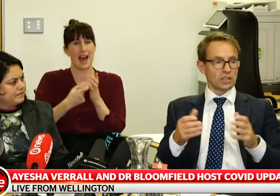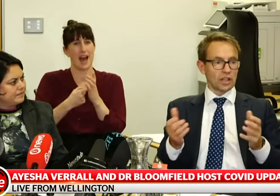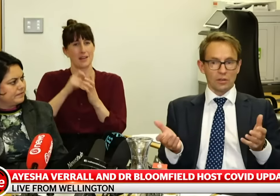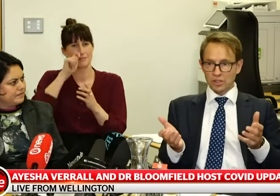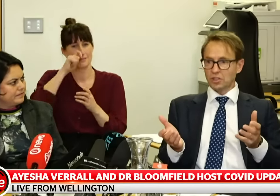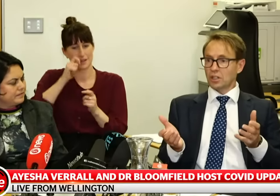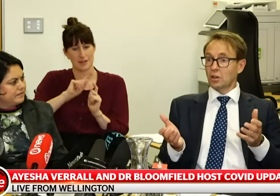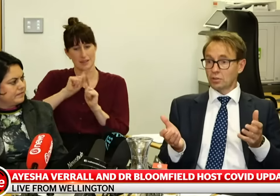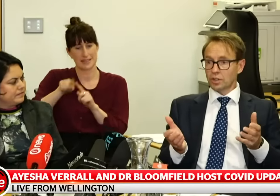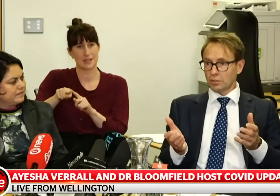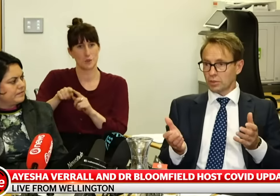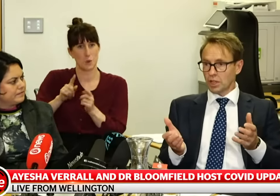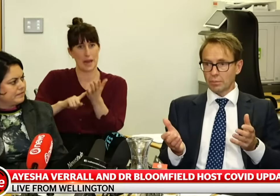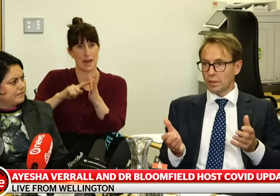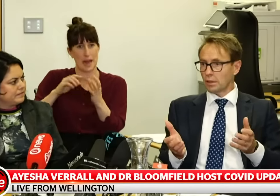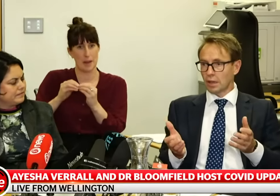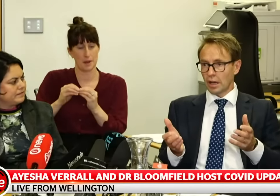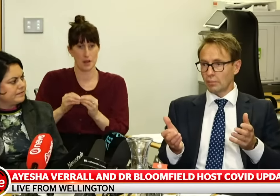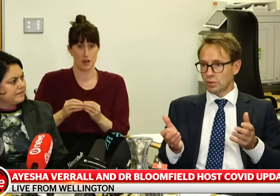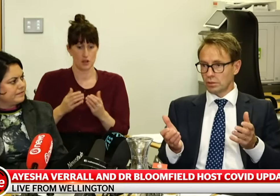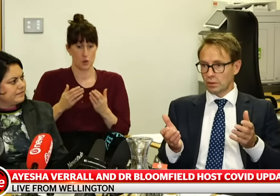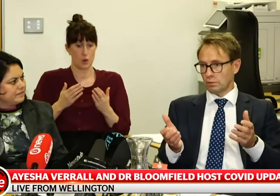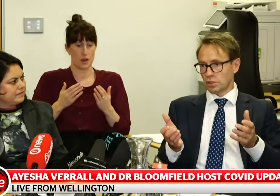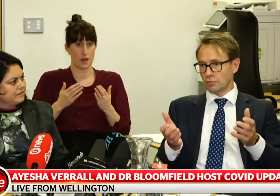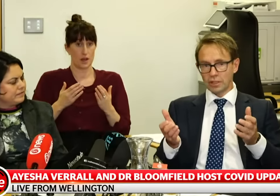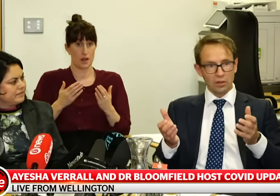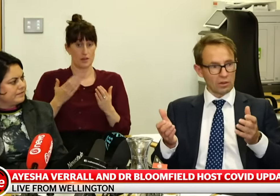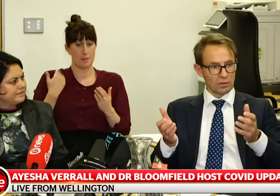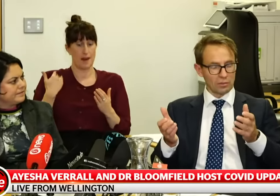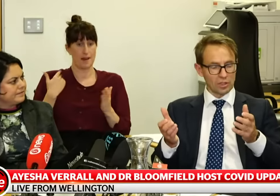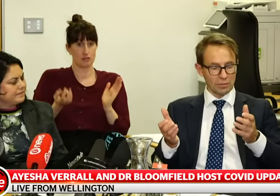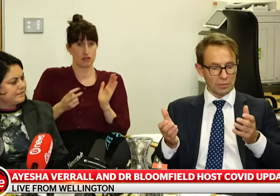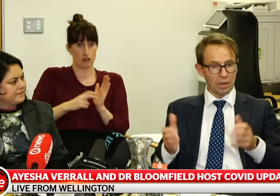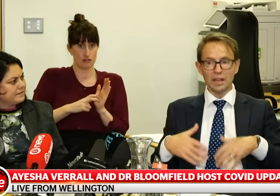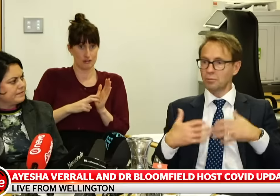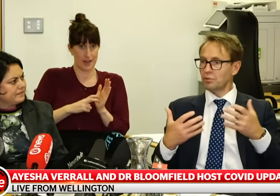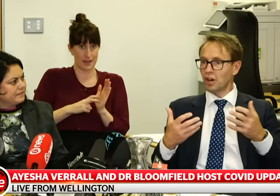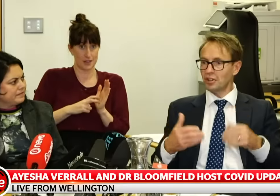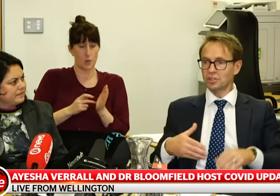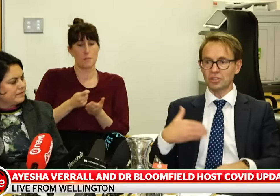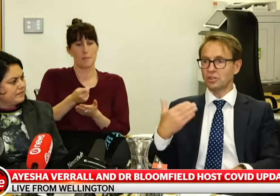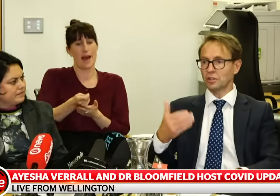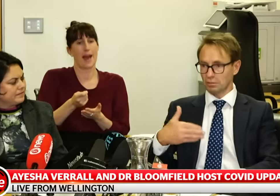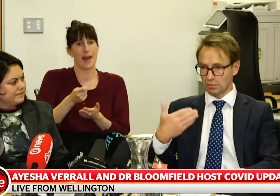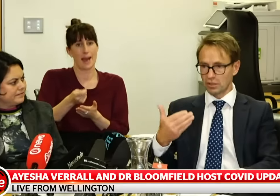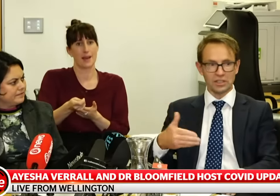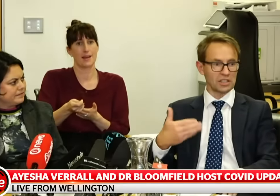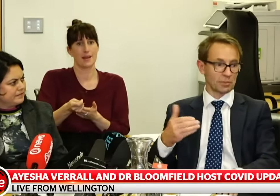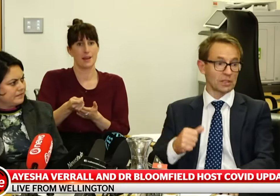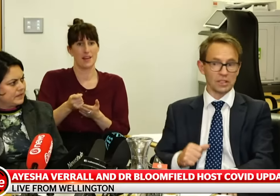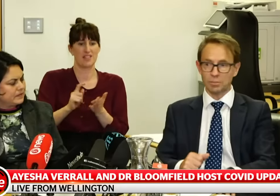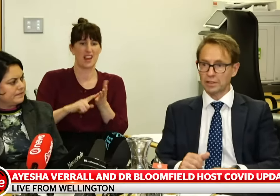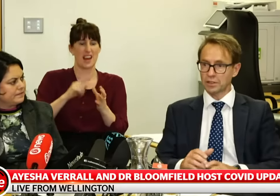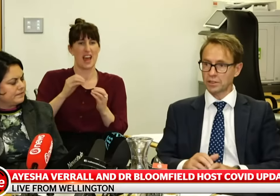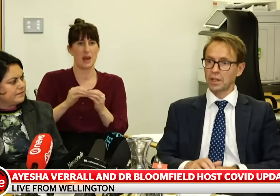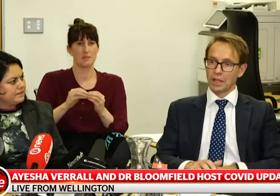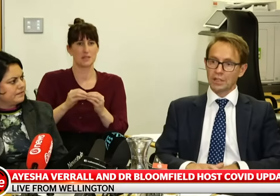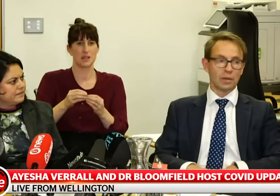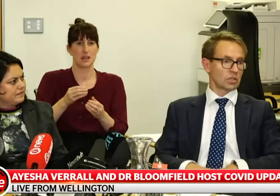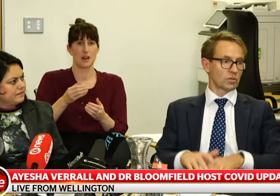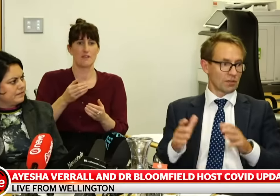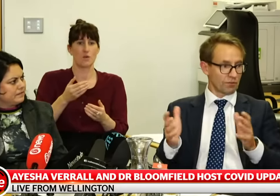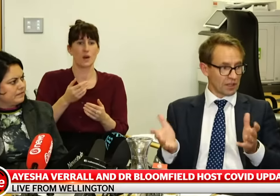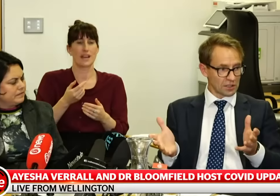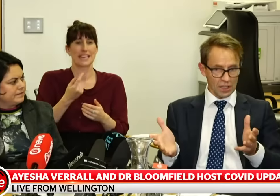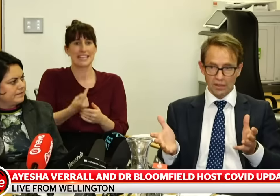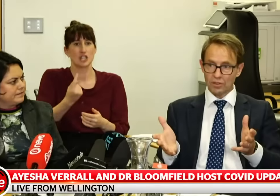is changing our existing contract, which had been which had been paying providers just on a test-by-test basis to